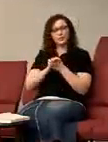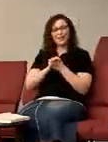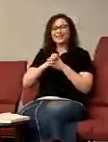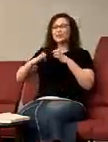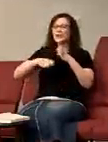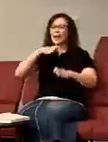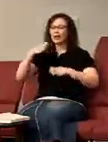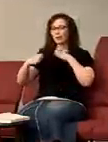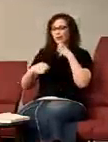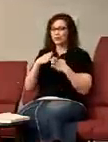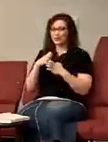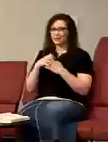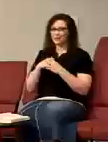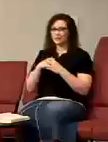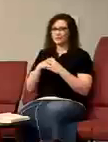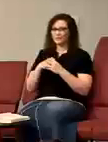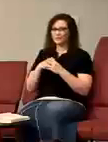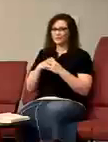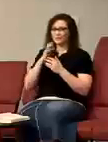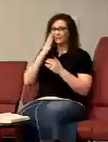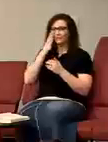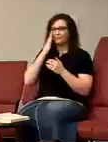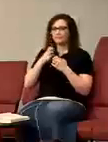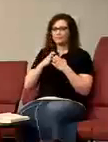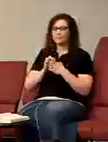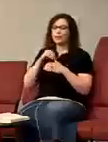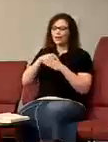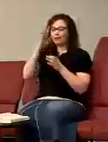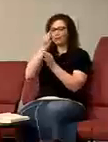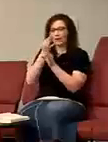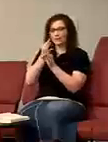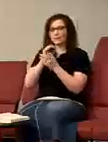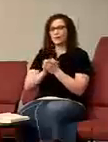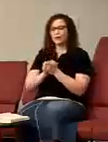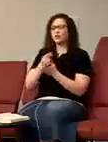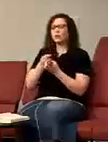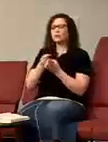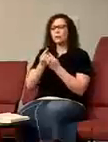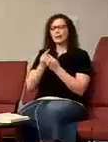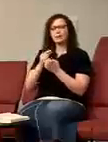exercise us in faith. And so we'll go back to Genesis here.